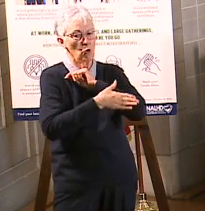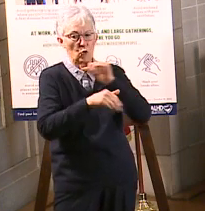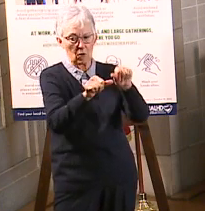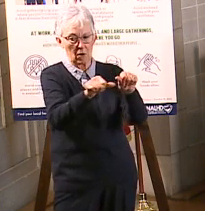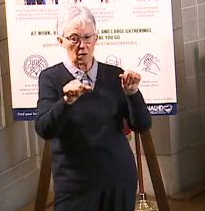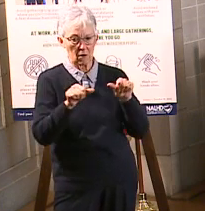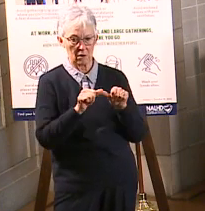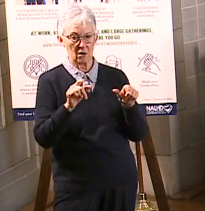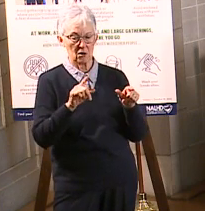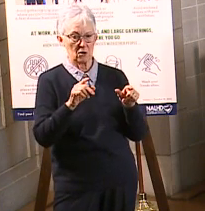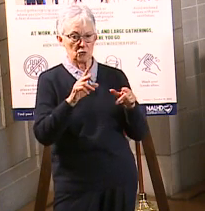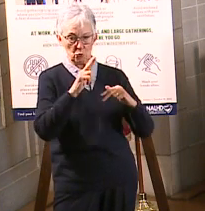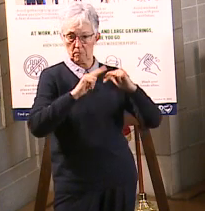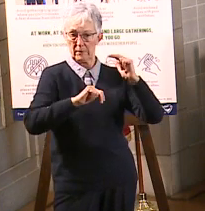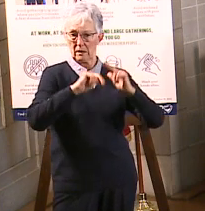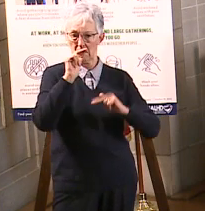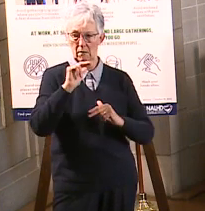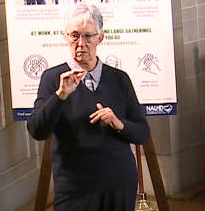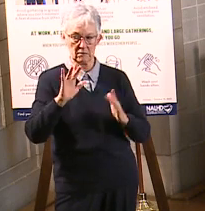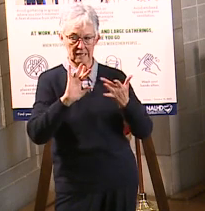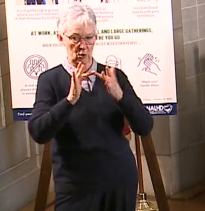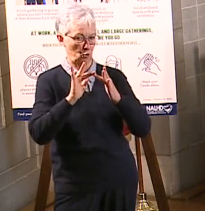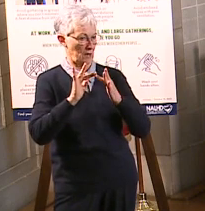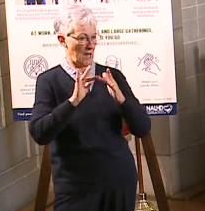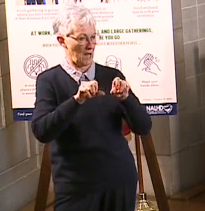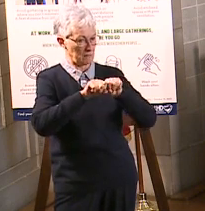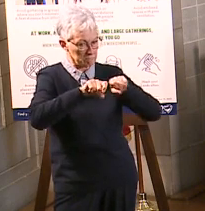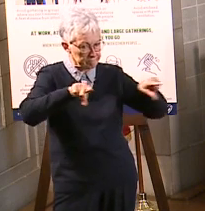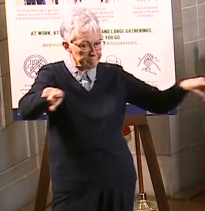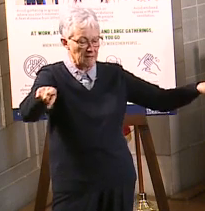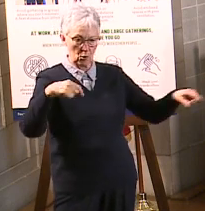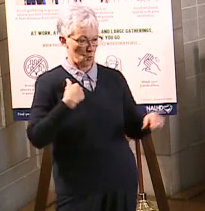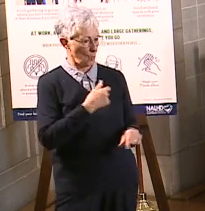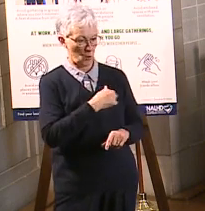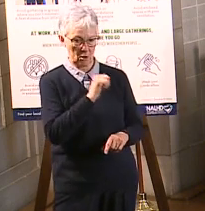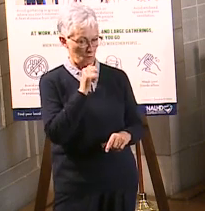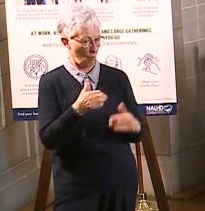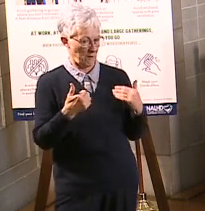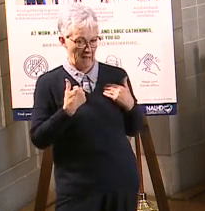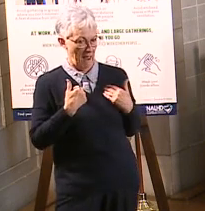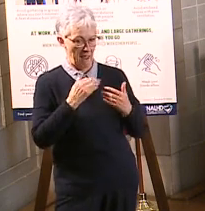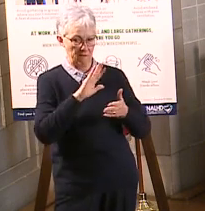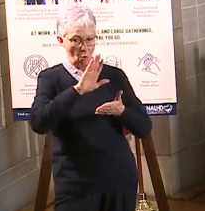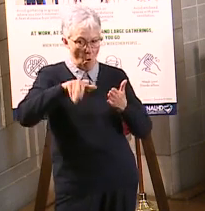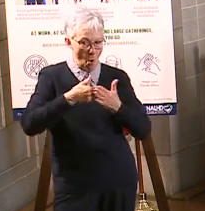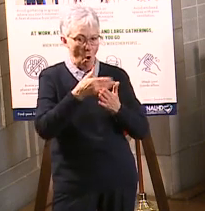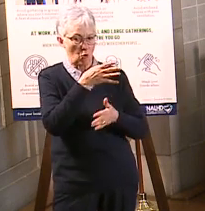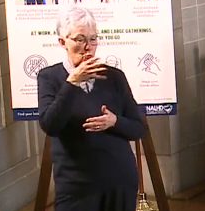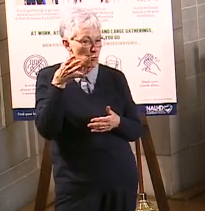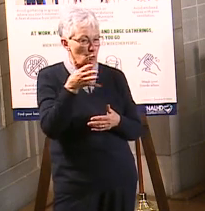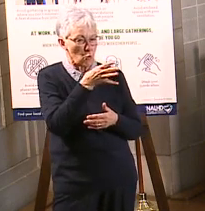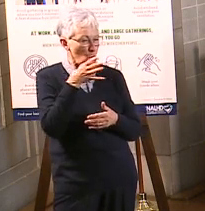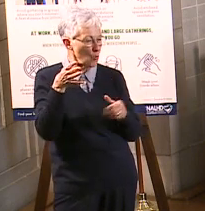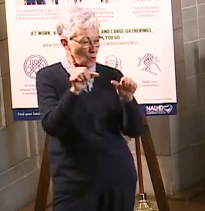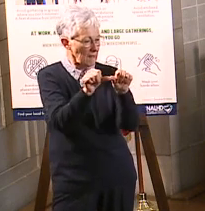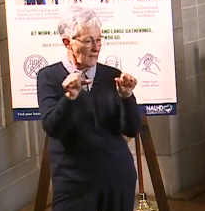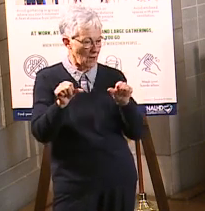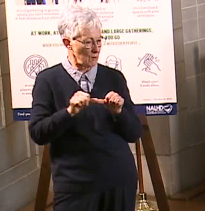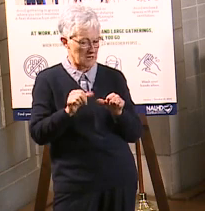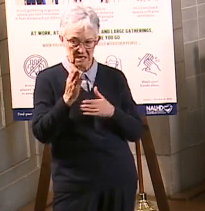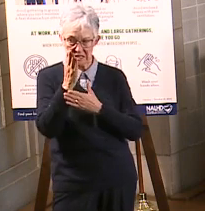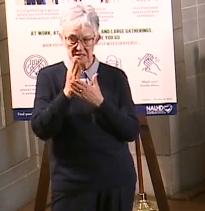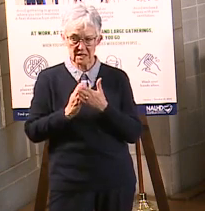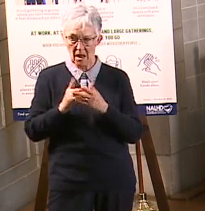those 80,000 unserved Nebraskans who don't even have that 25.3 download speed to be able